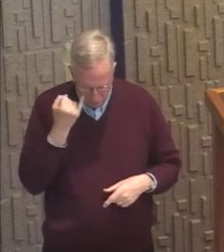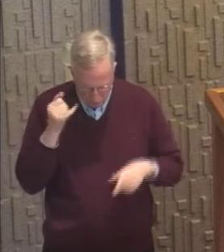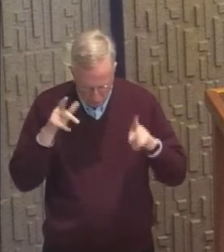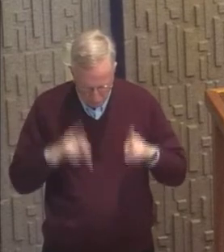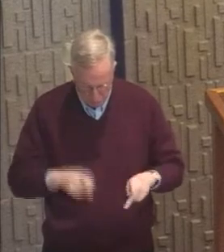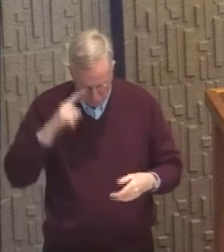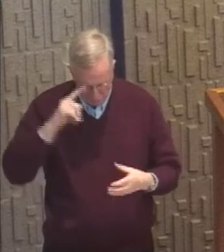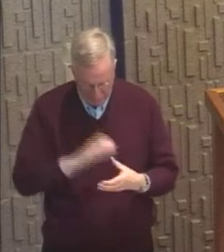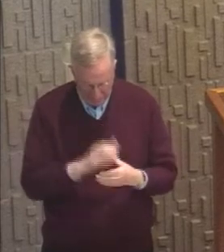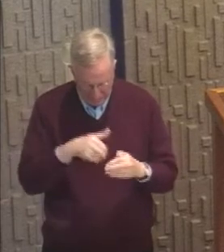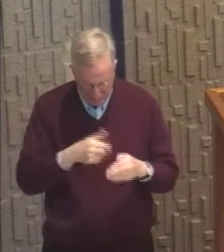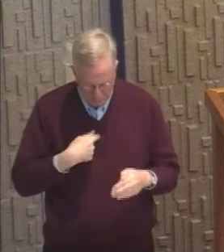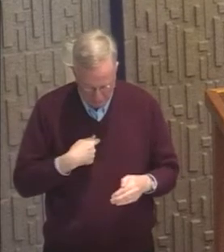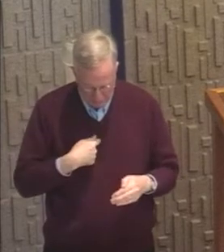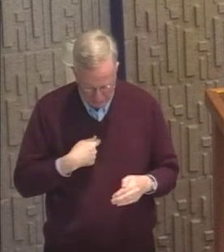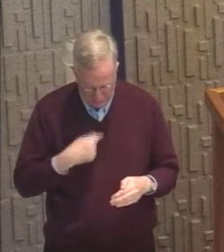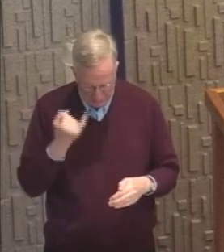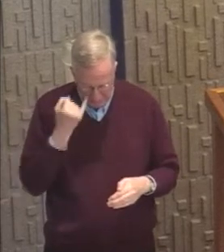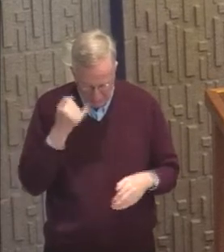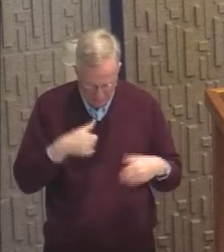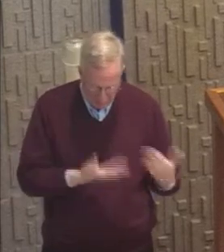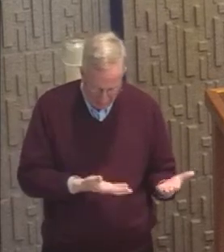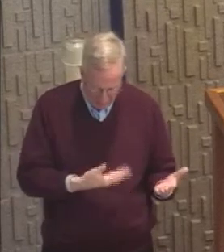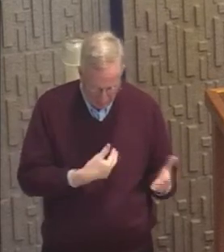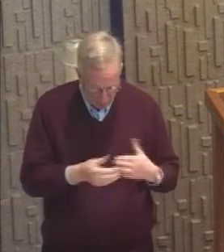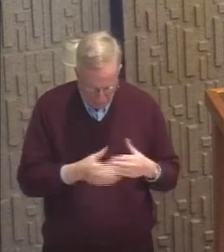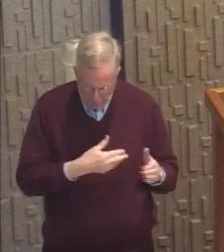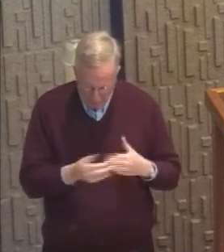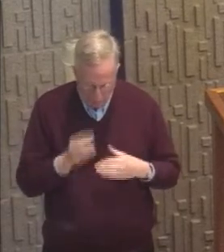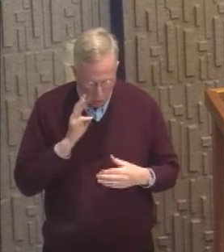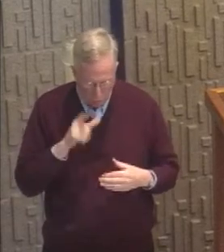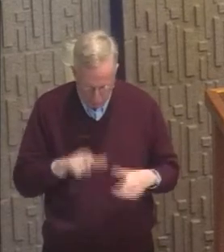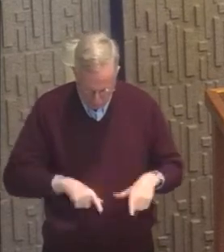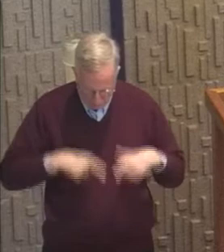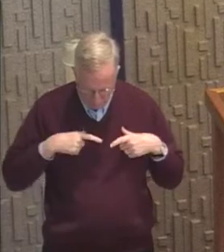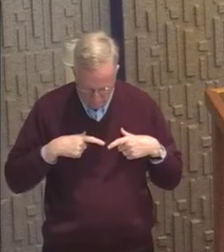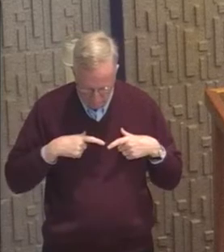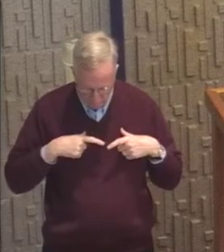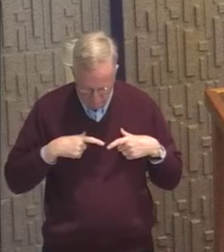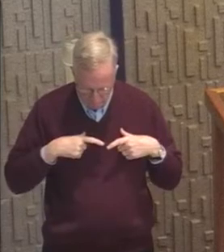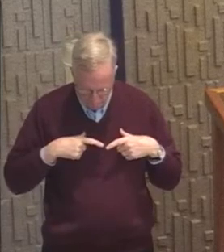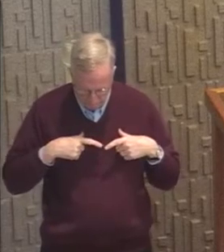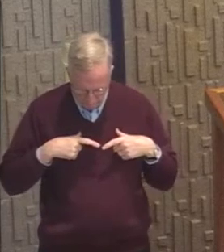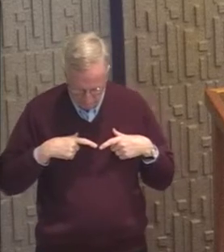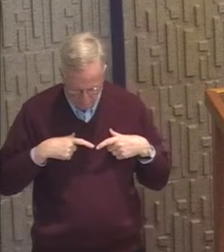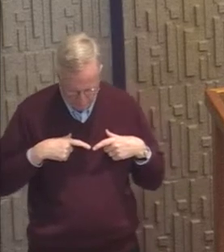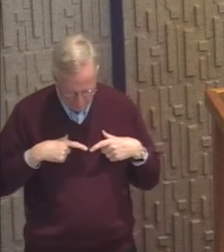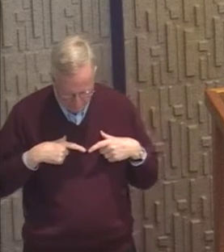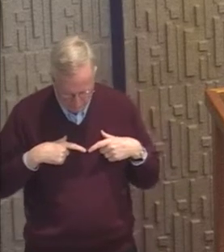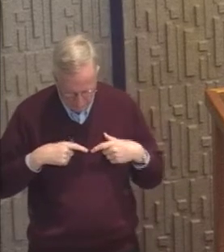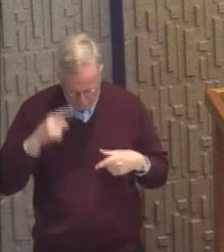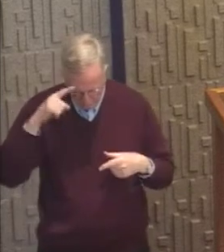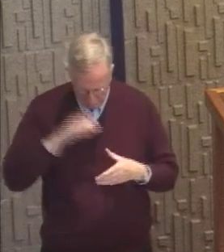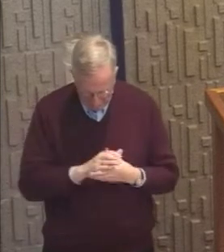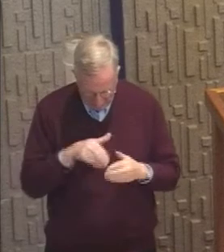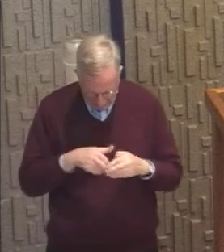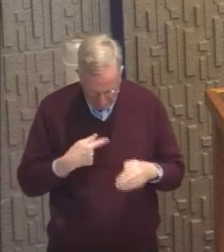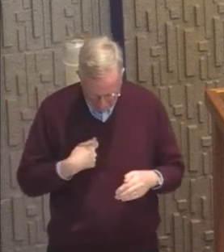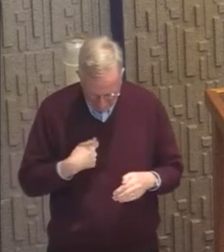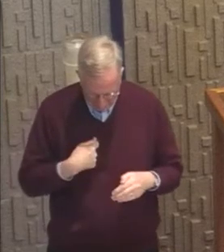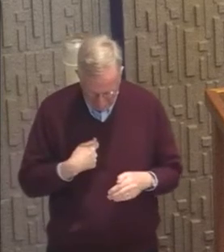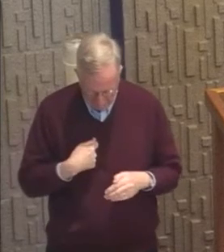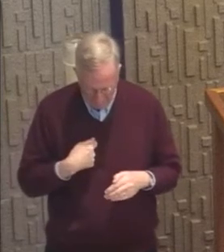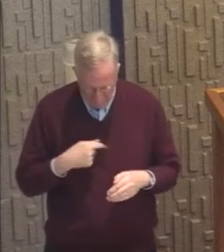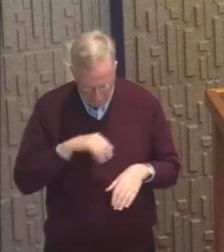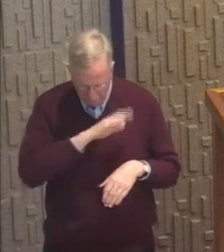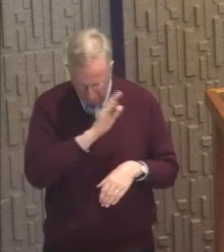believes in me, even if he dies, will live. And everyone who lives and believes in me